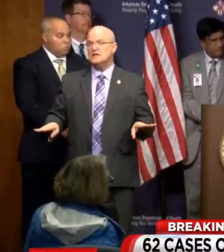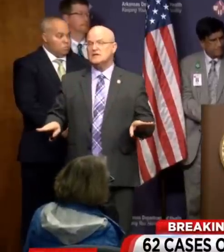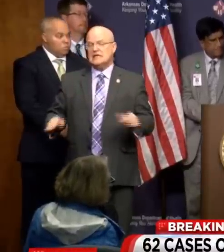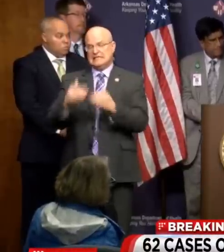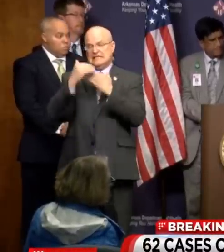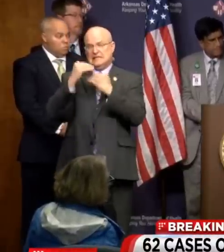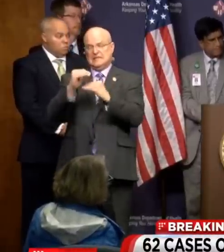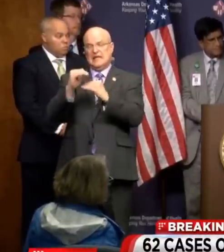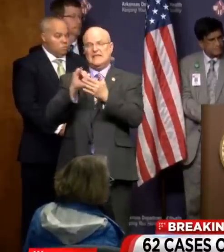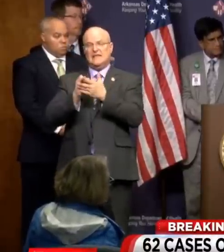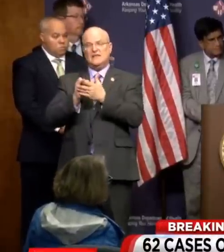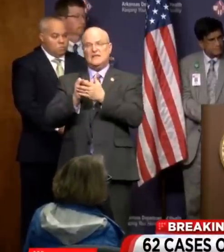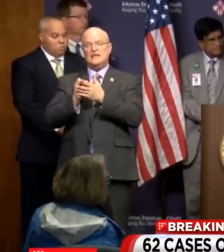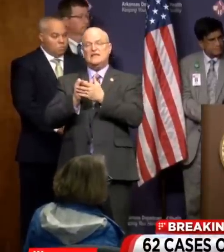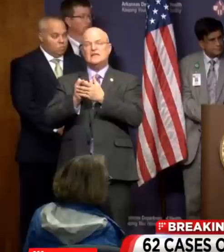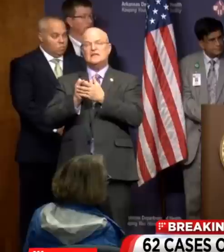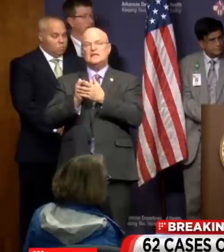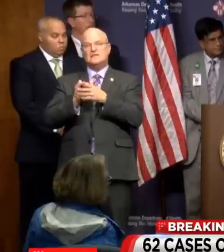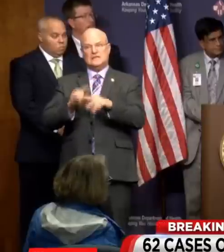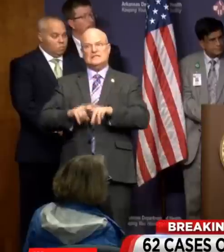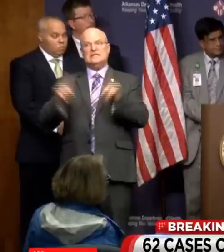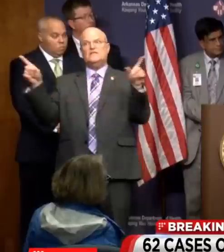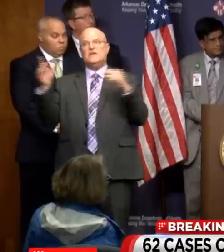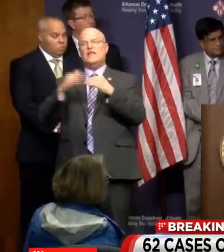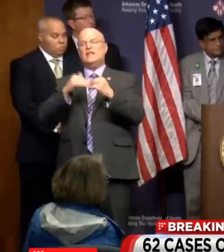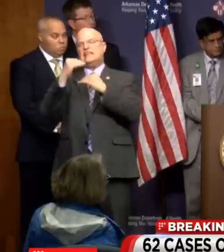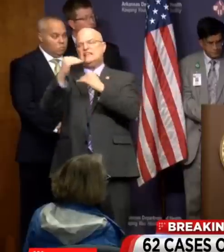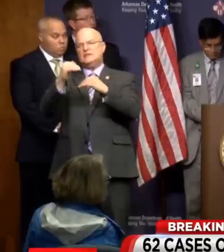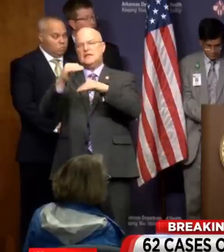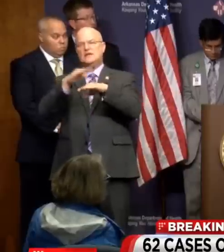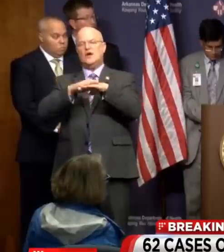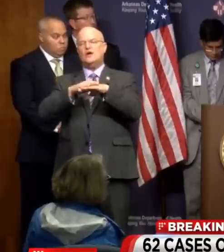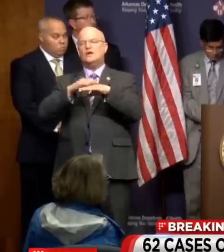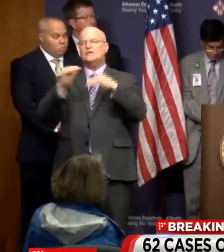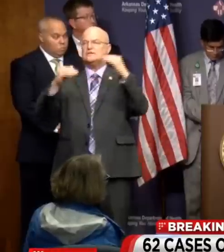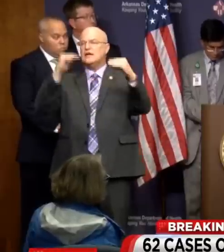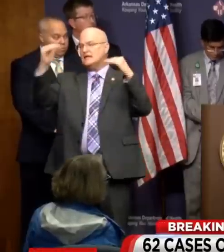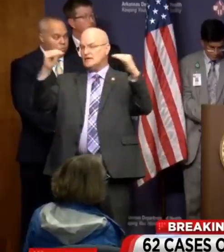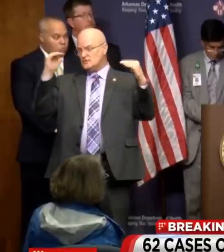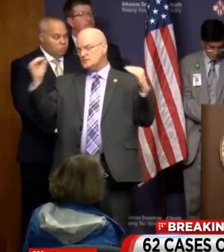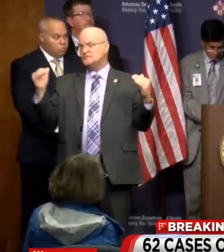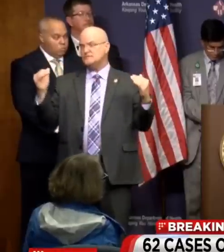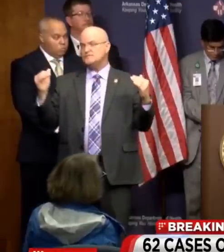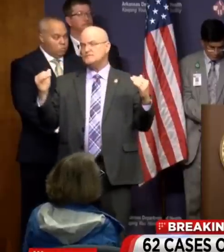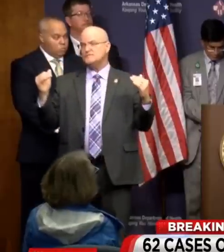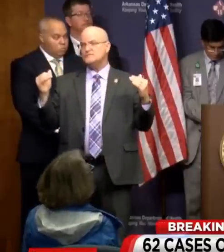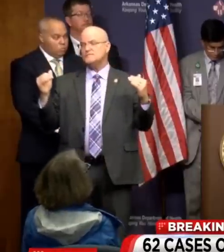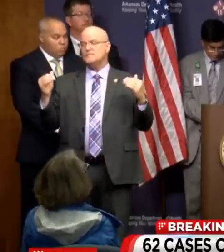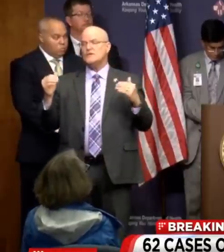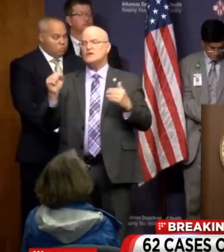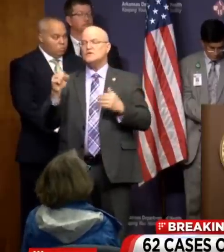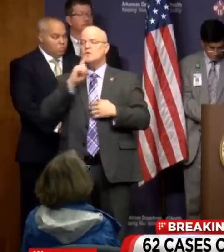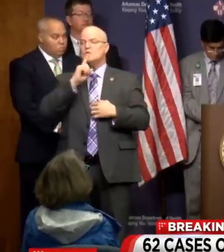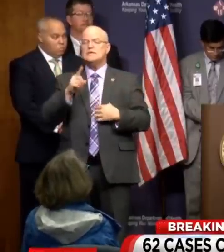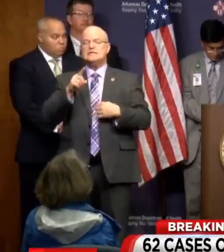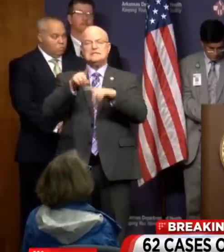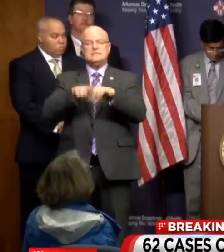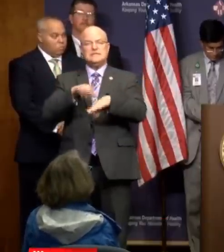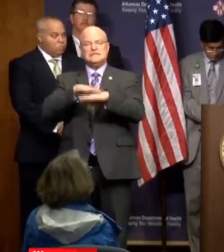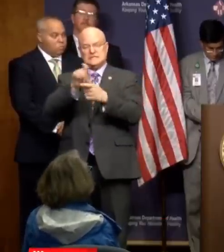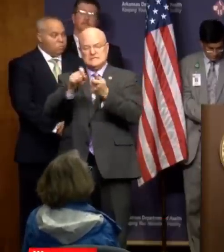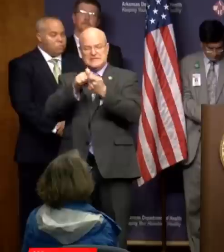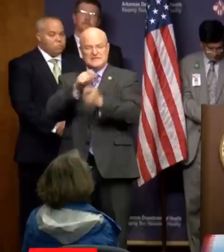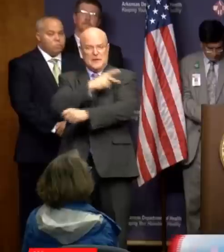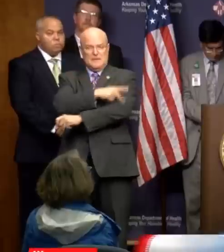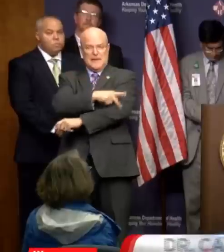the limitations that you can impose are very different than limitations that you can impose on adult patients. So it really depends on